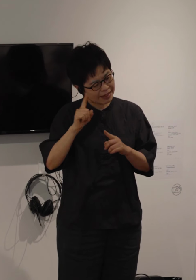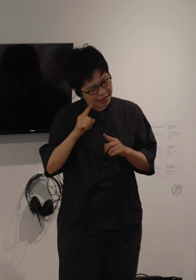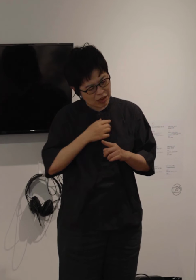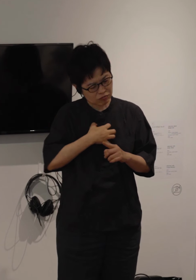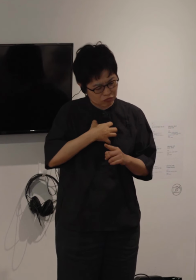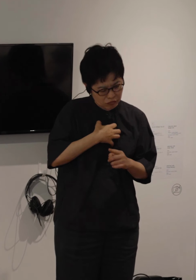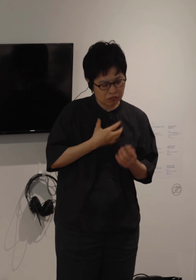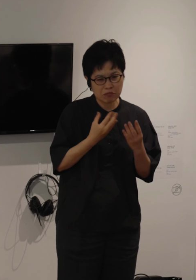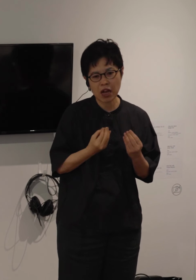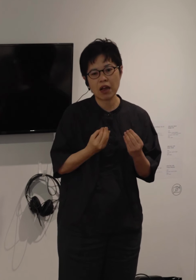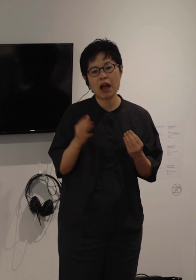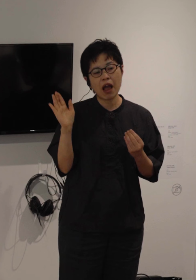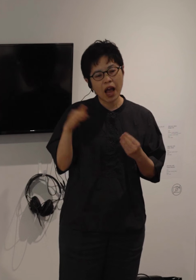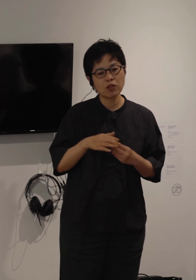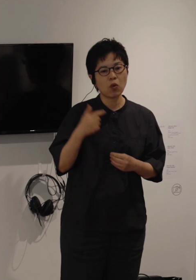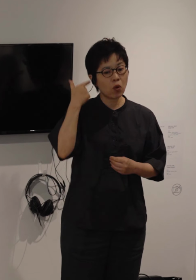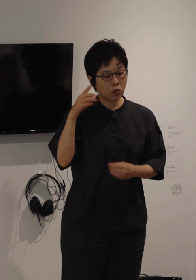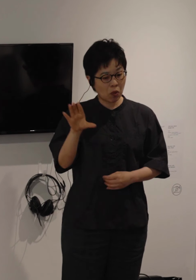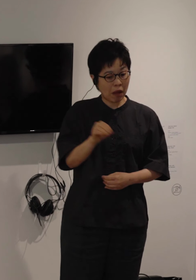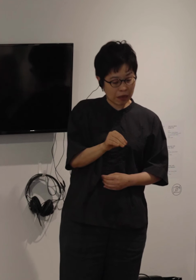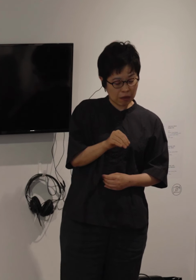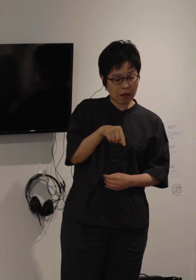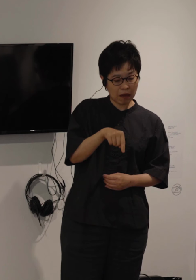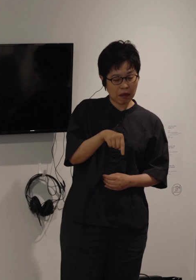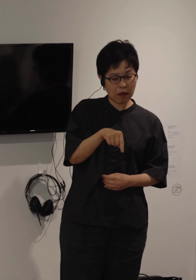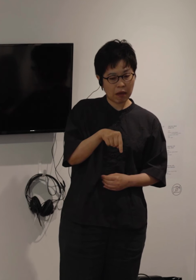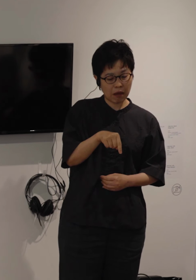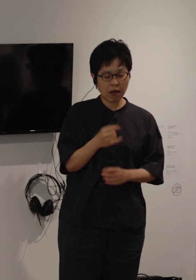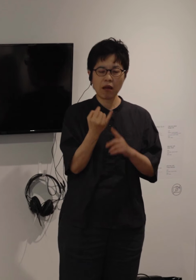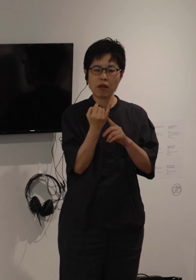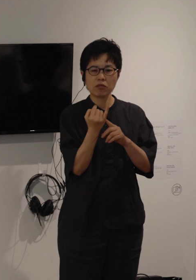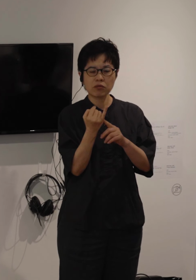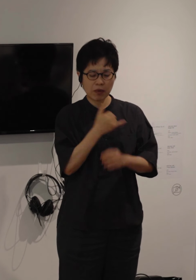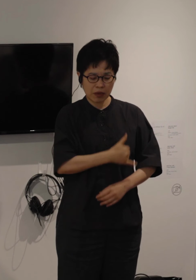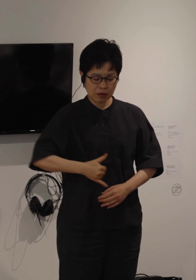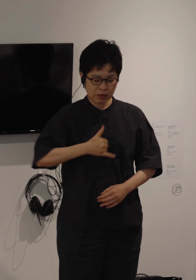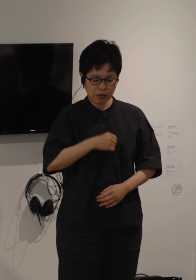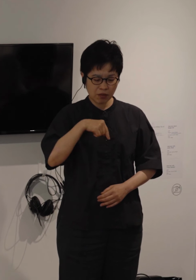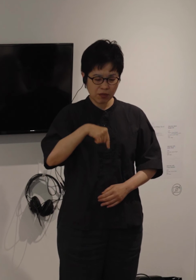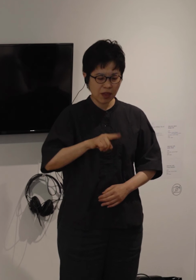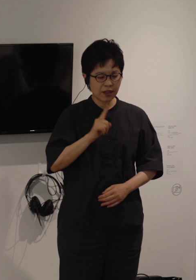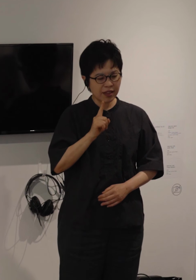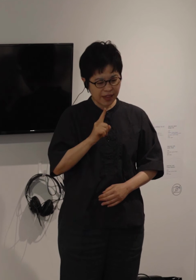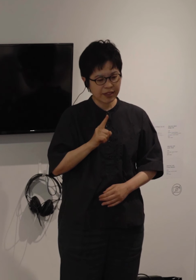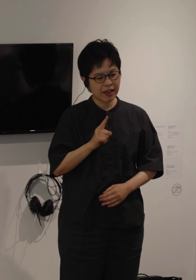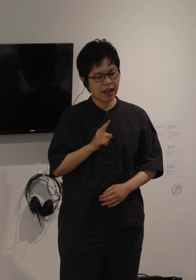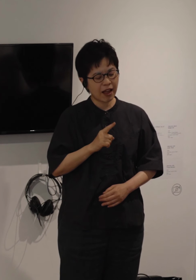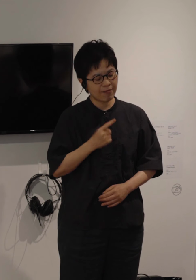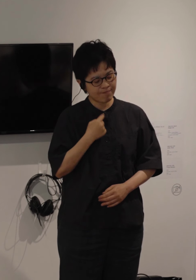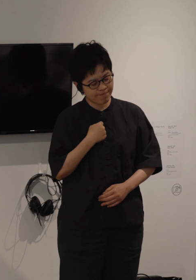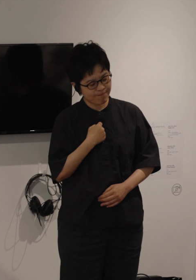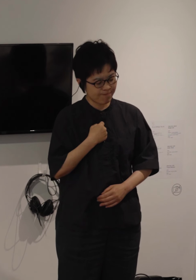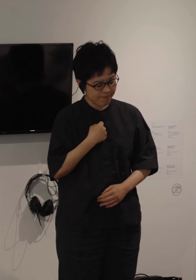London, because of many bereavements in her life and because of her illness, her work drastically changed. So